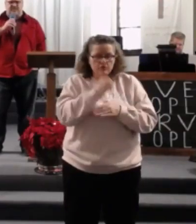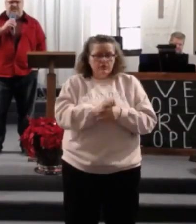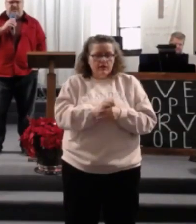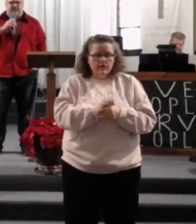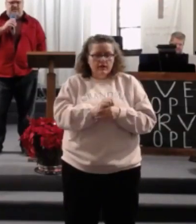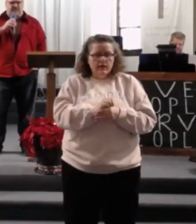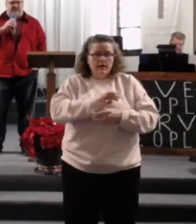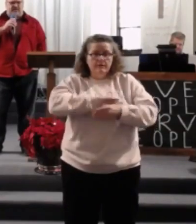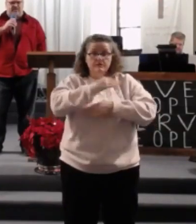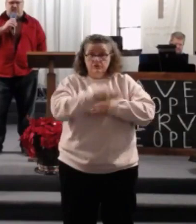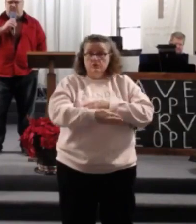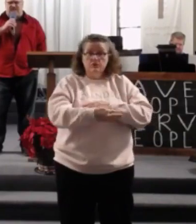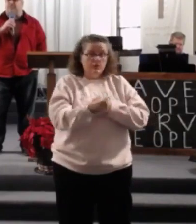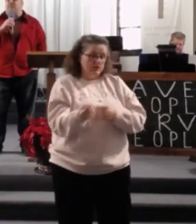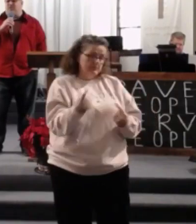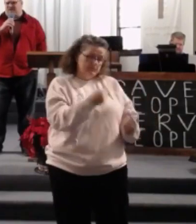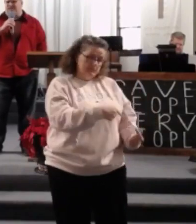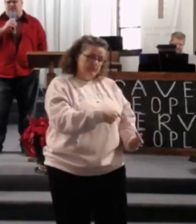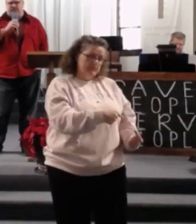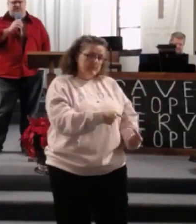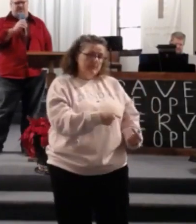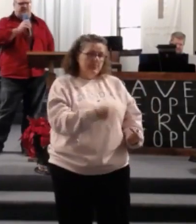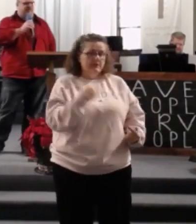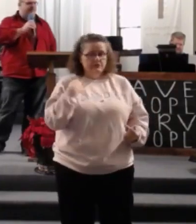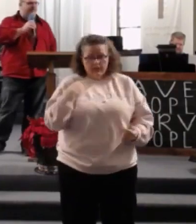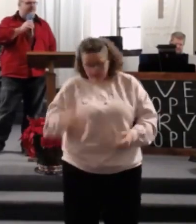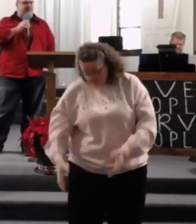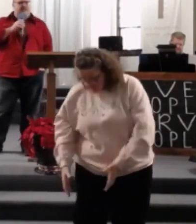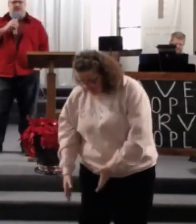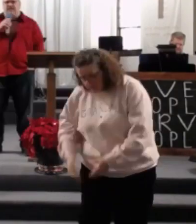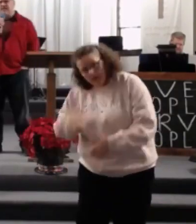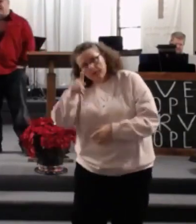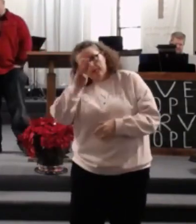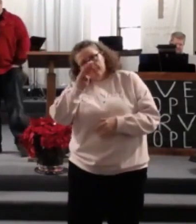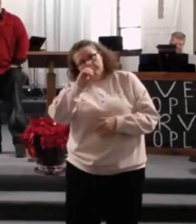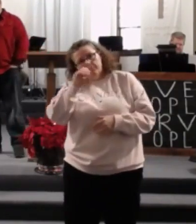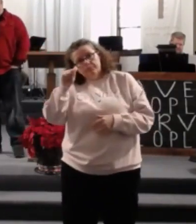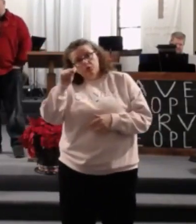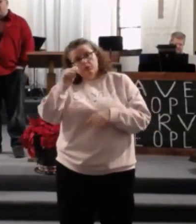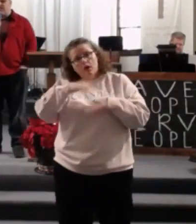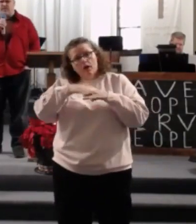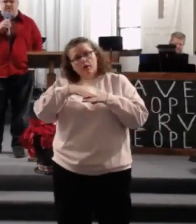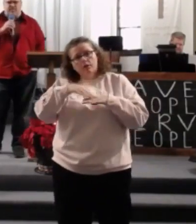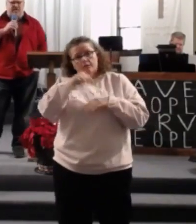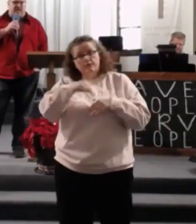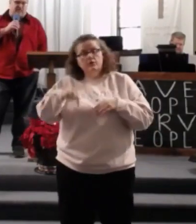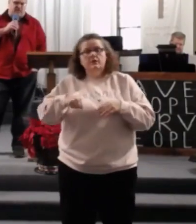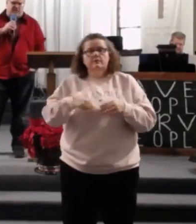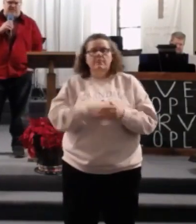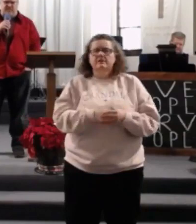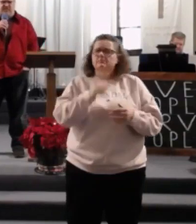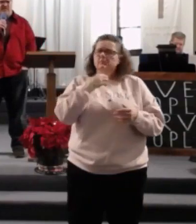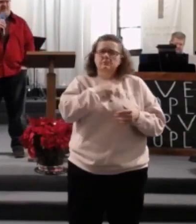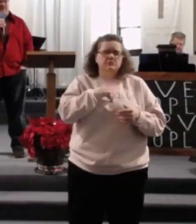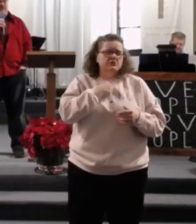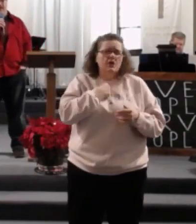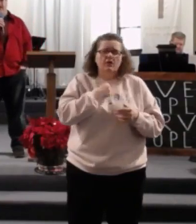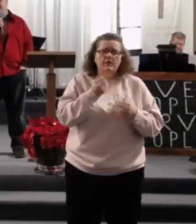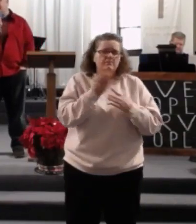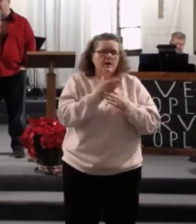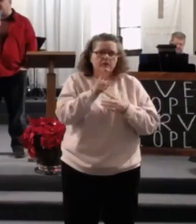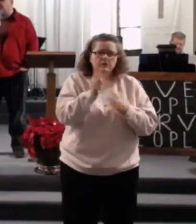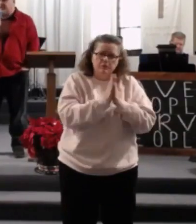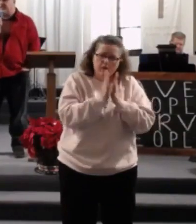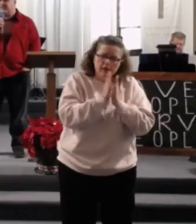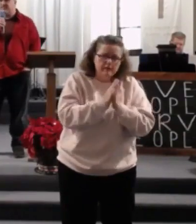waitress, who had a boot on her foot, goes, "Oh, I'm so sorry for interrupting your prayer." And of course, my response is, "It's okay, you're